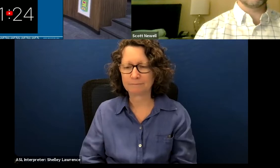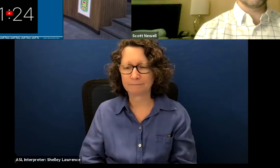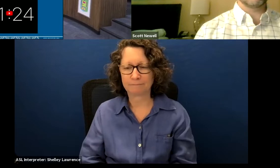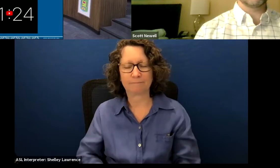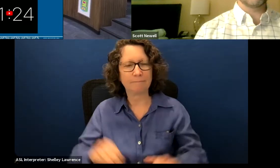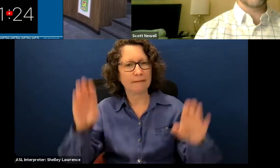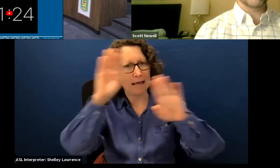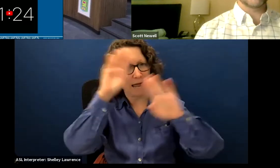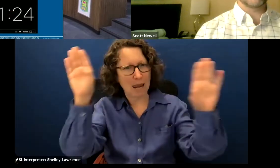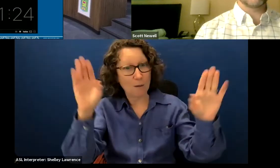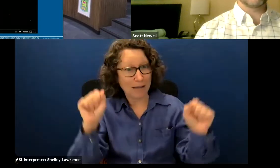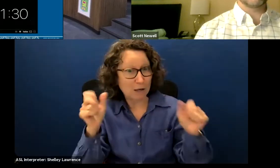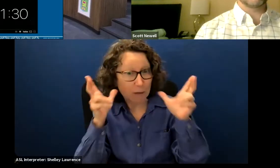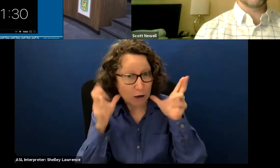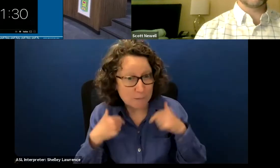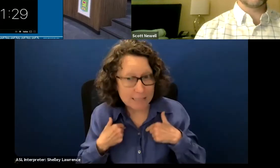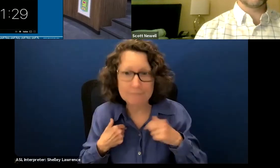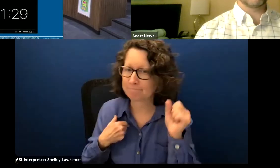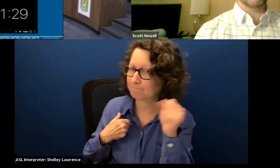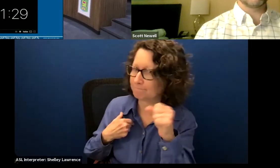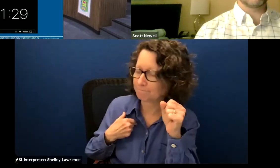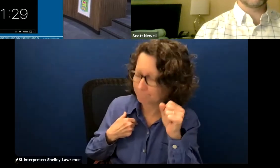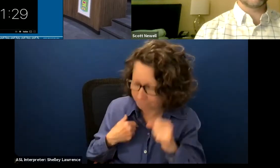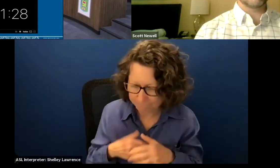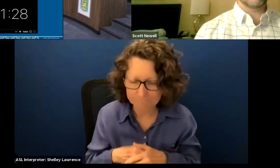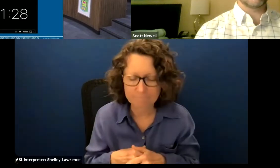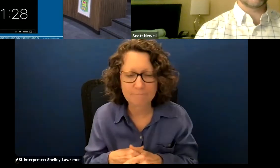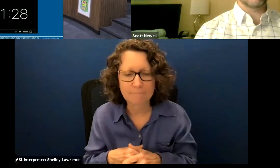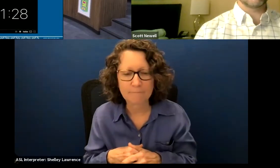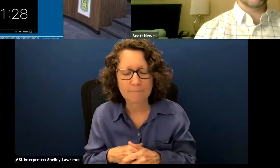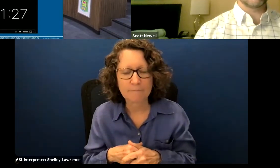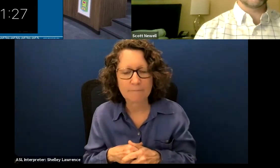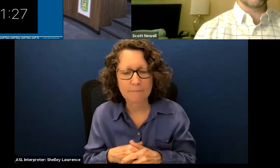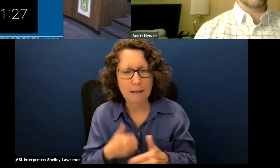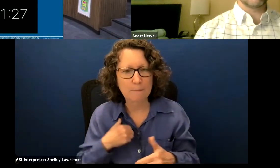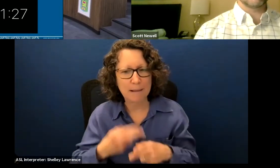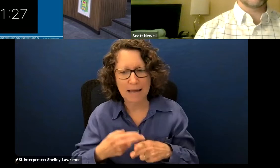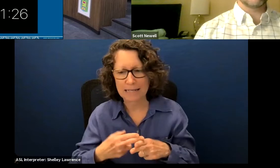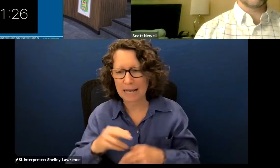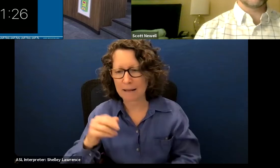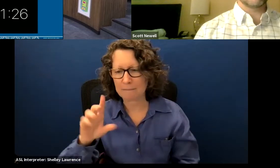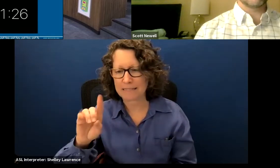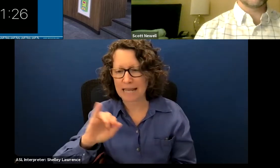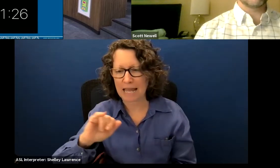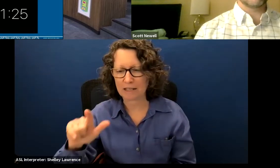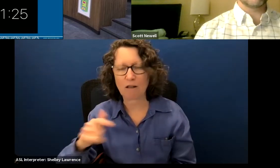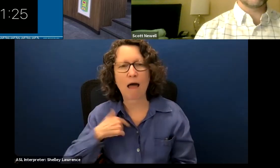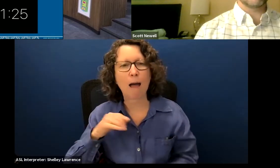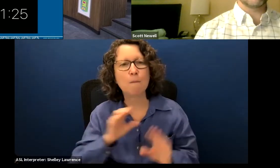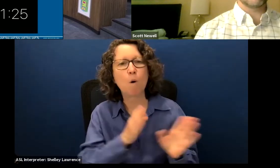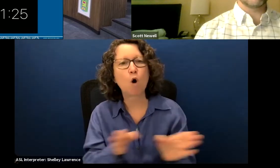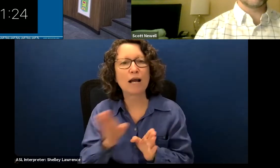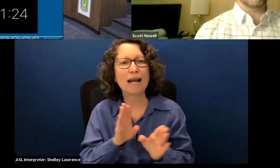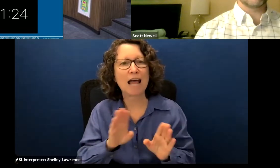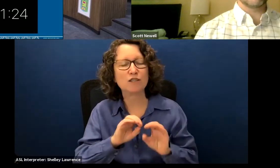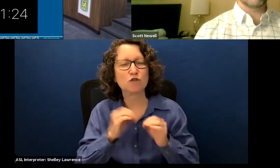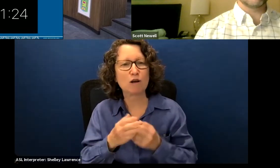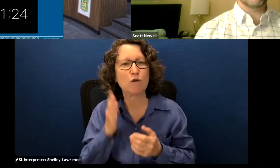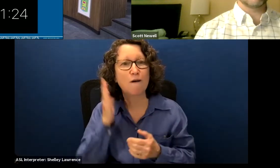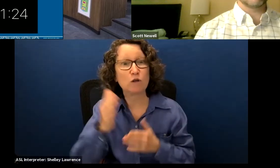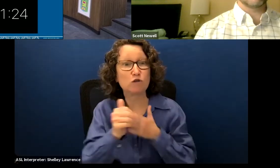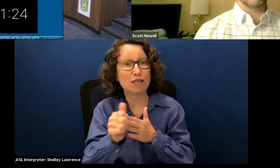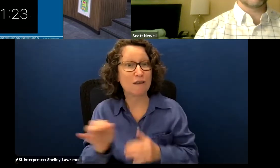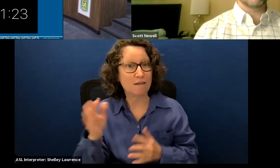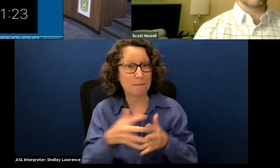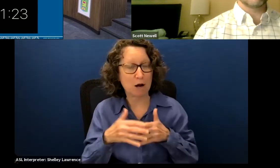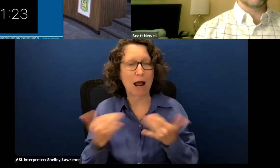Hello, board. Can you all hear me? Yes. Hi, everyone. My name is Daniel Gonzalez, Organizing Director with Future Leaders of America.